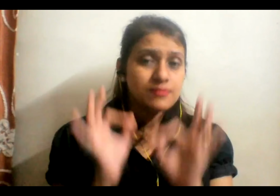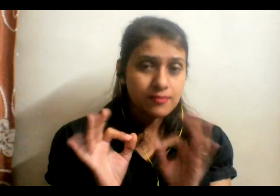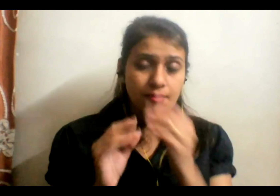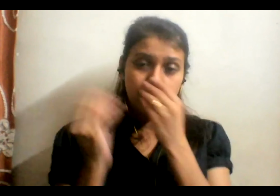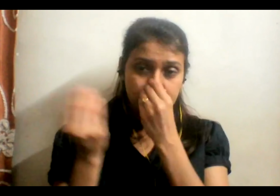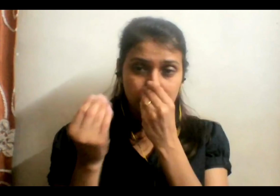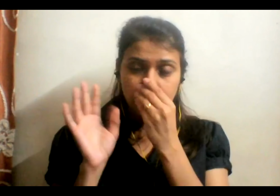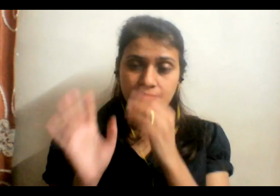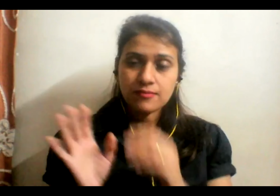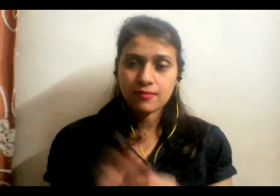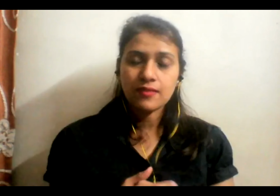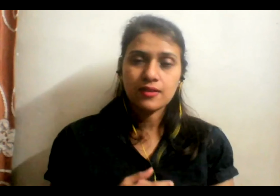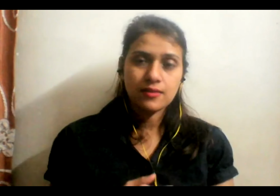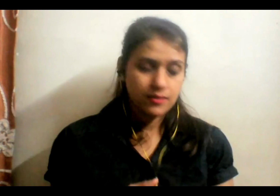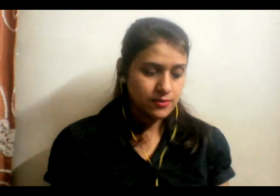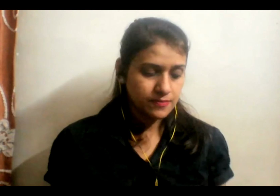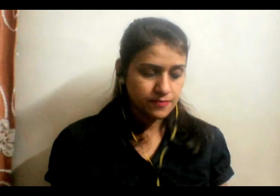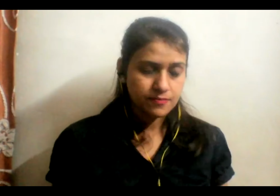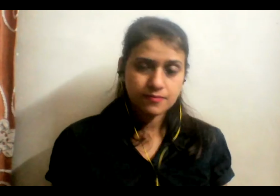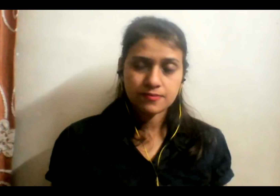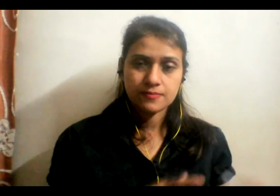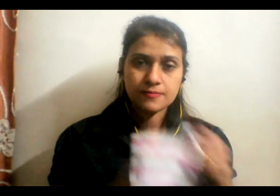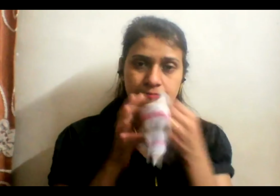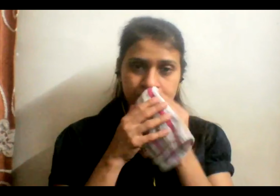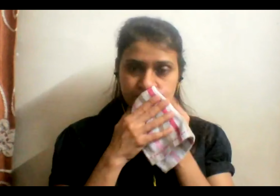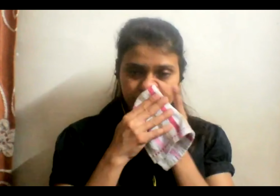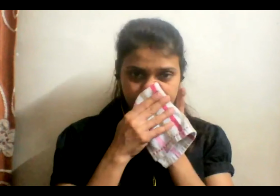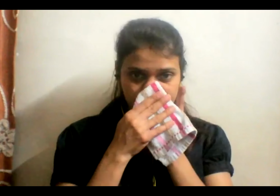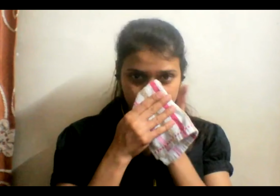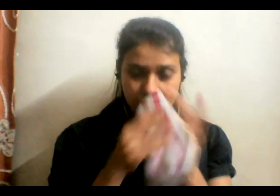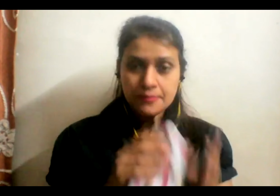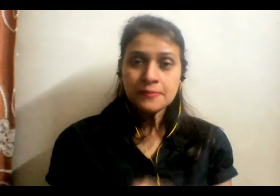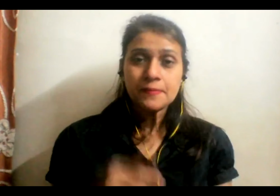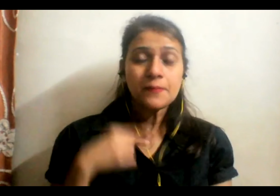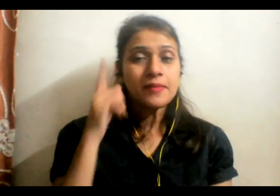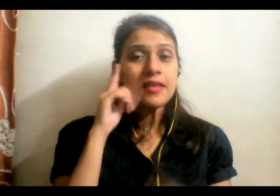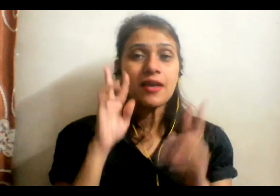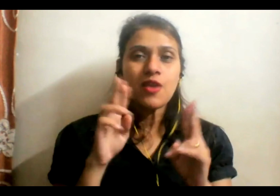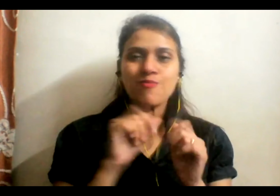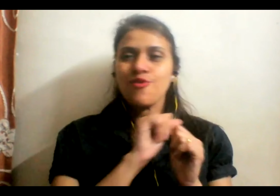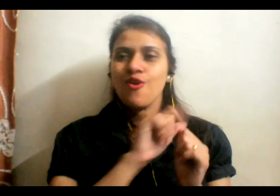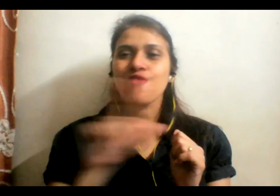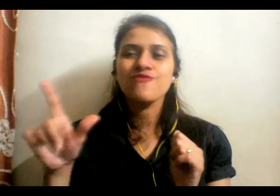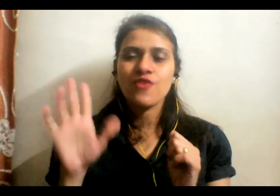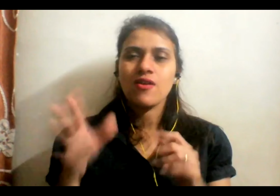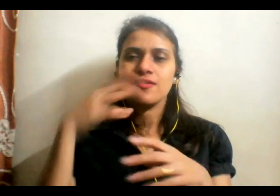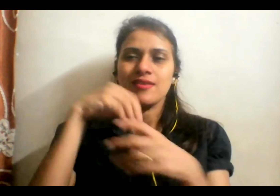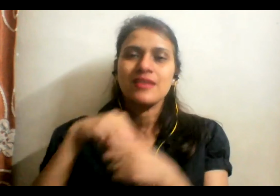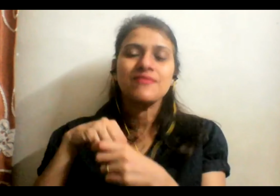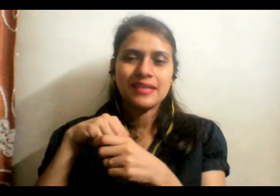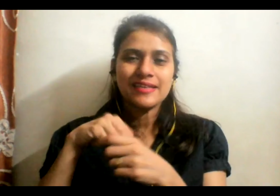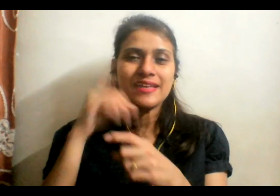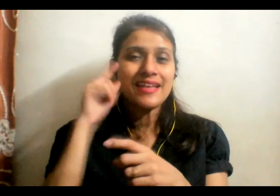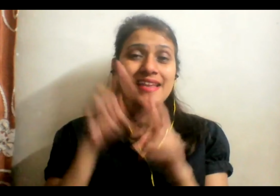that actually matters to you. And I hope all of you engage in some kind